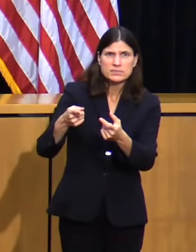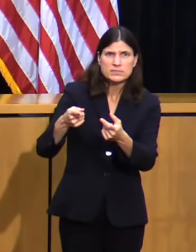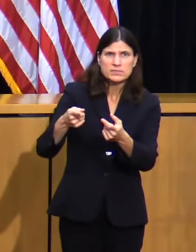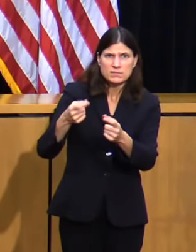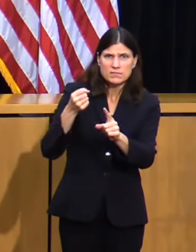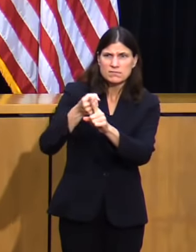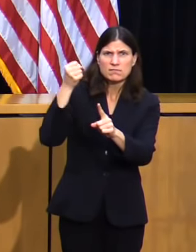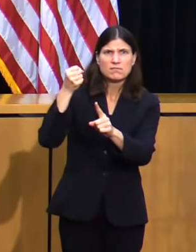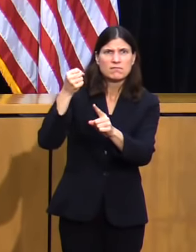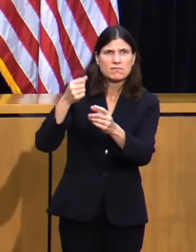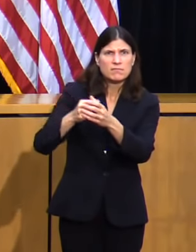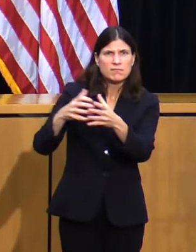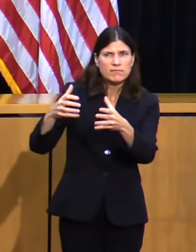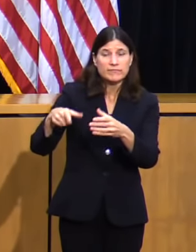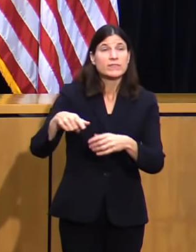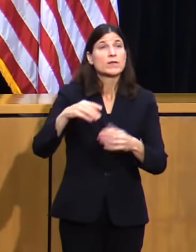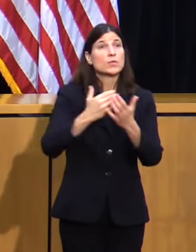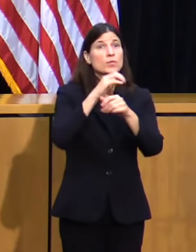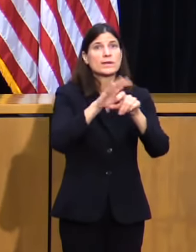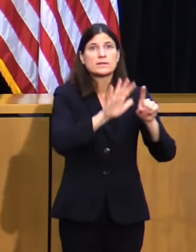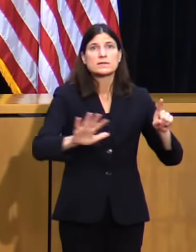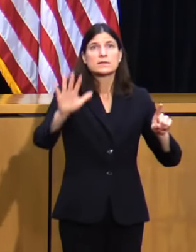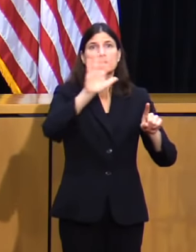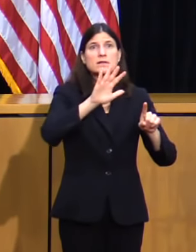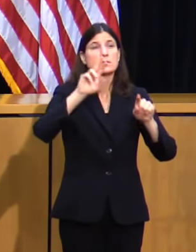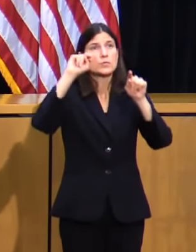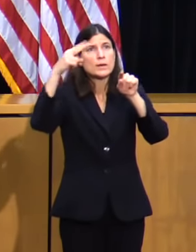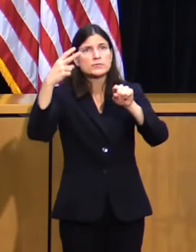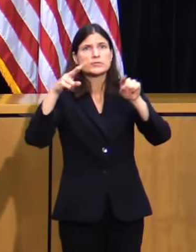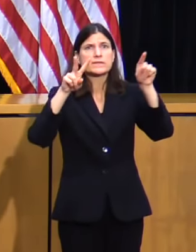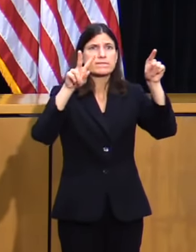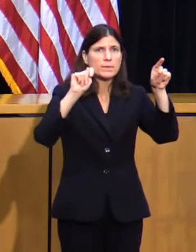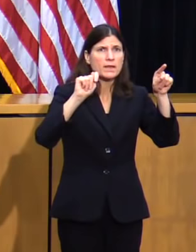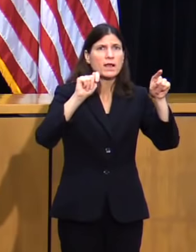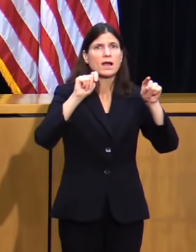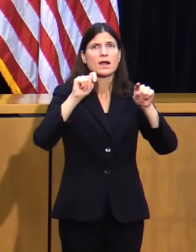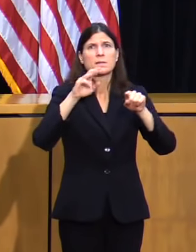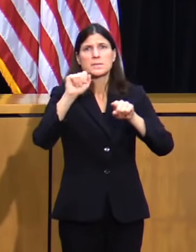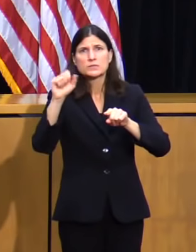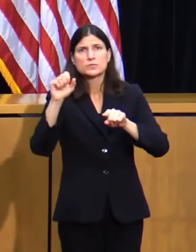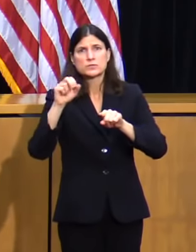this. It was the 12 hours or 14 hours